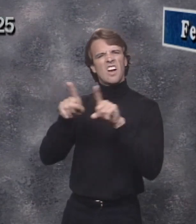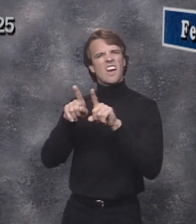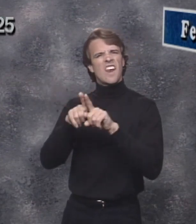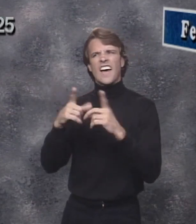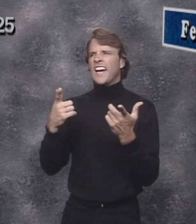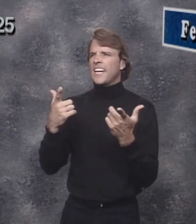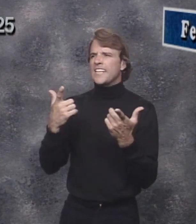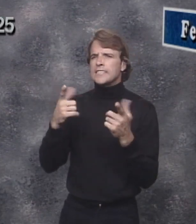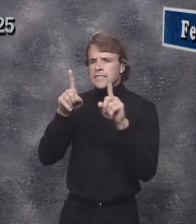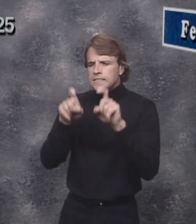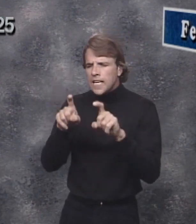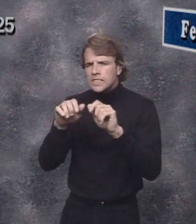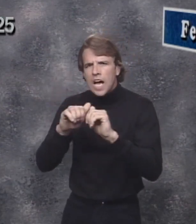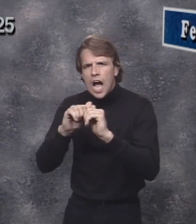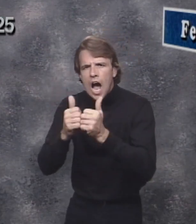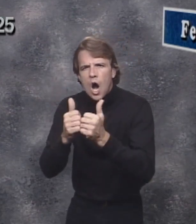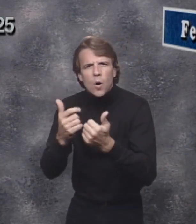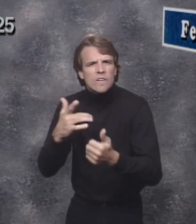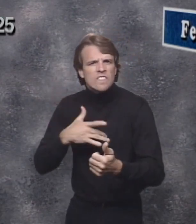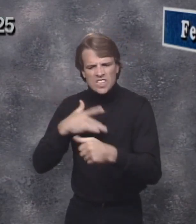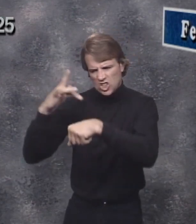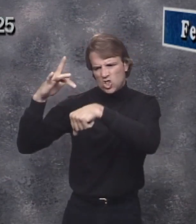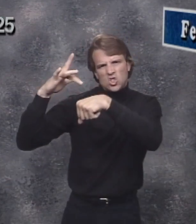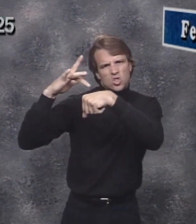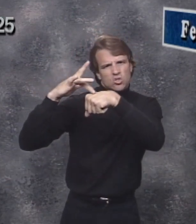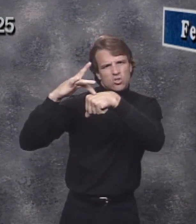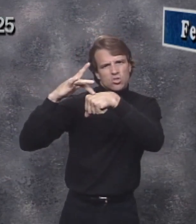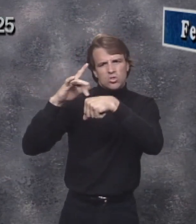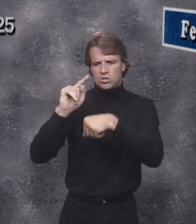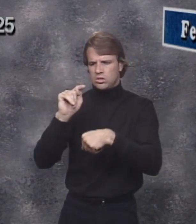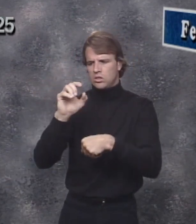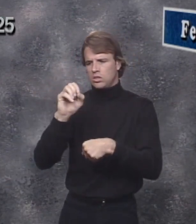This is like touching something to see how it feels.